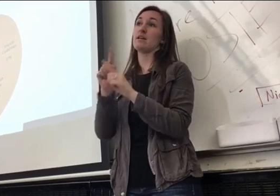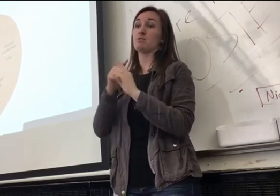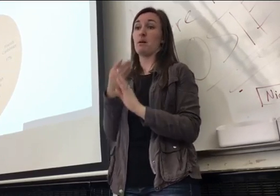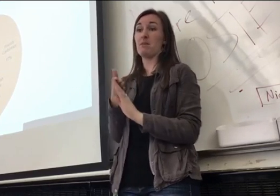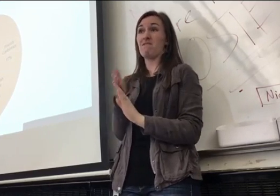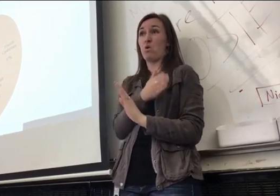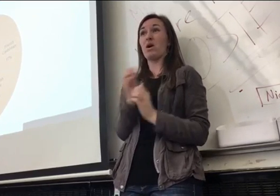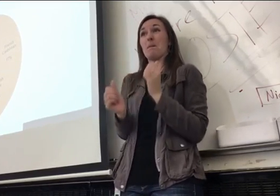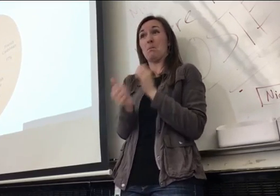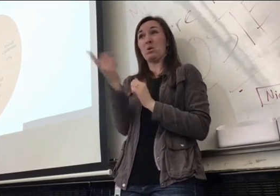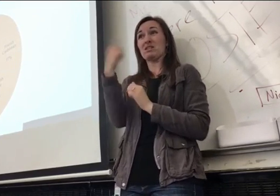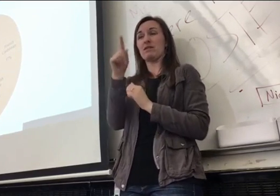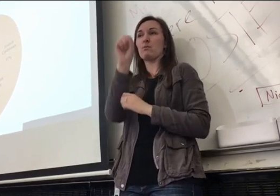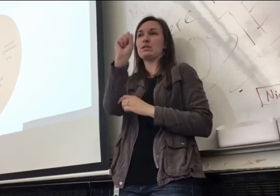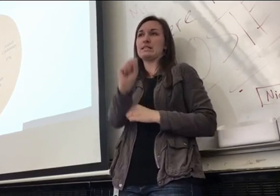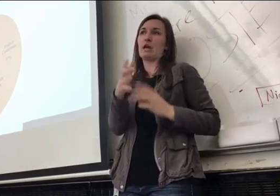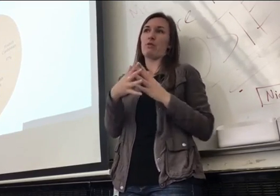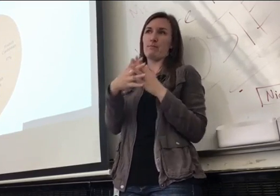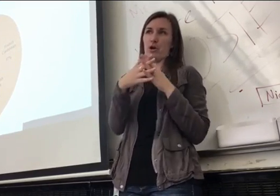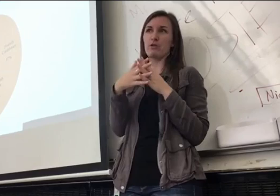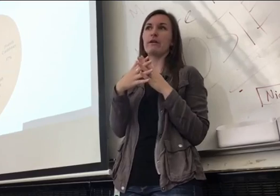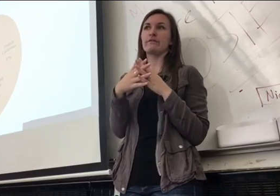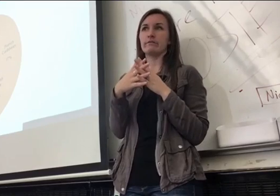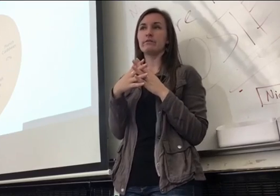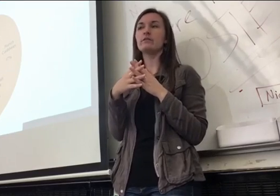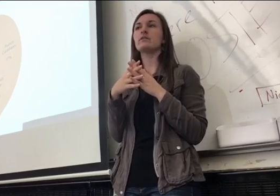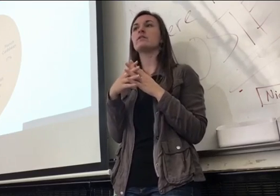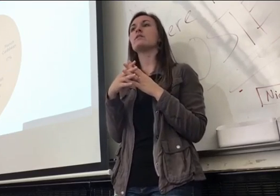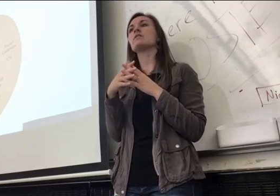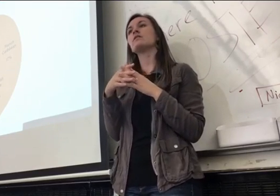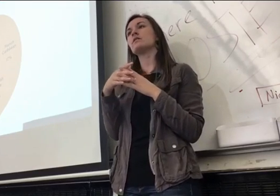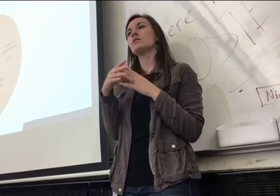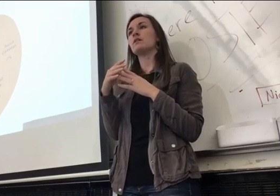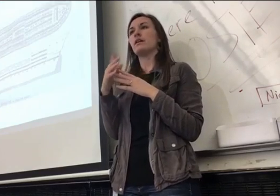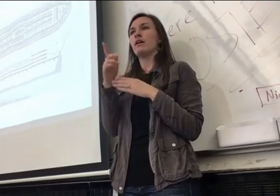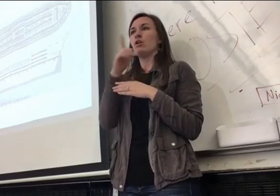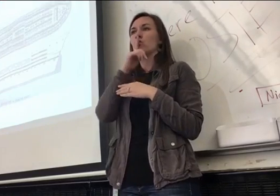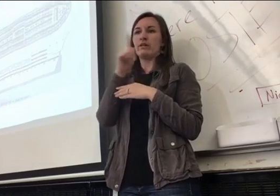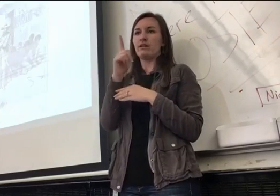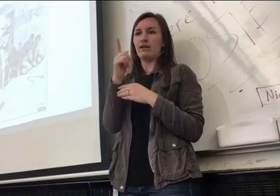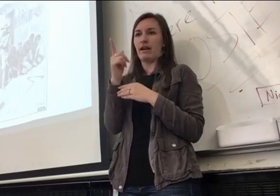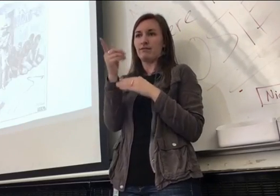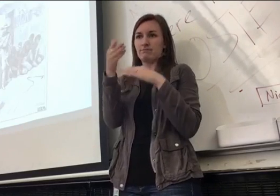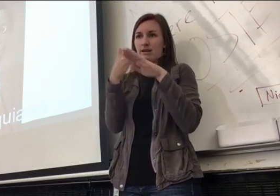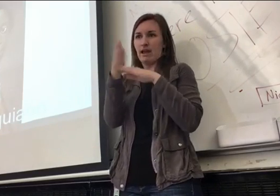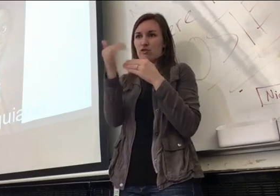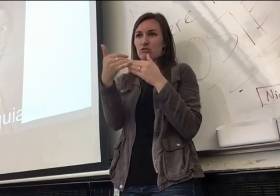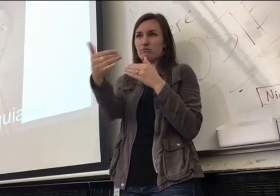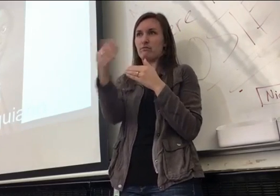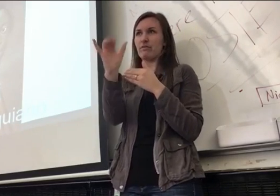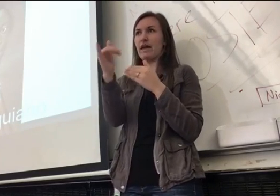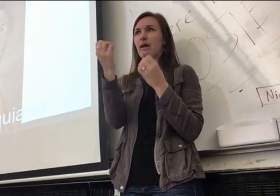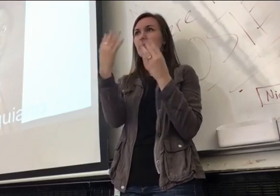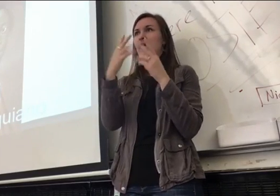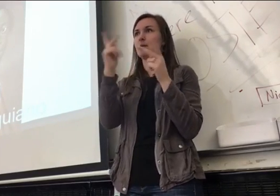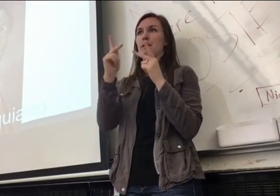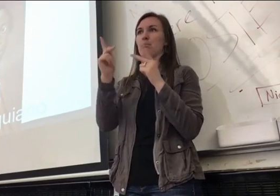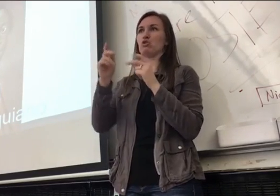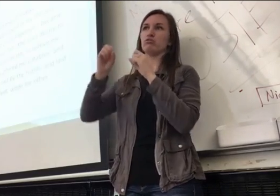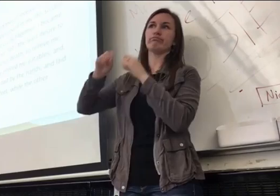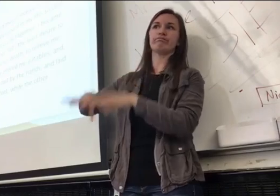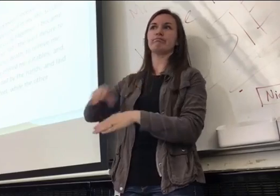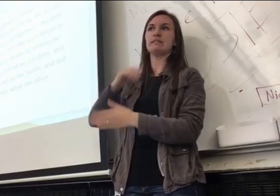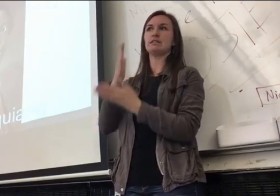places are going to have that Native American, or they're just going to abandon slavery out in general. Now, one name that